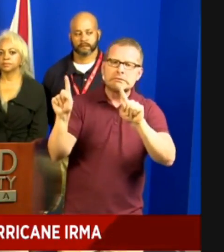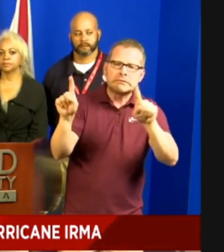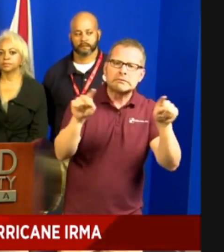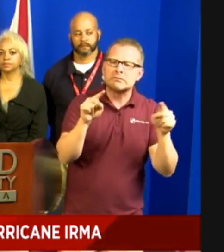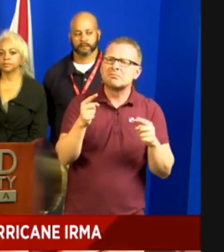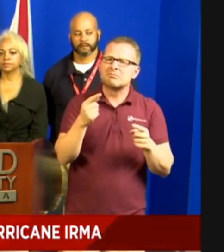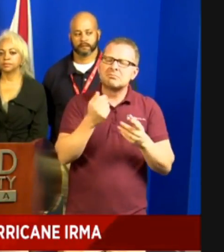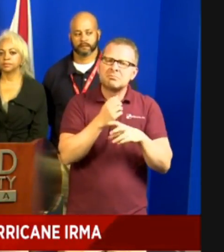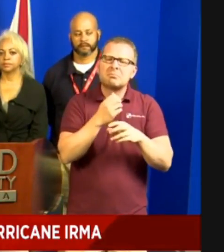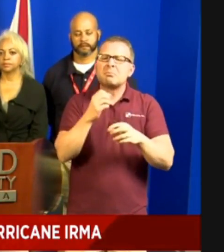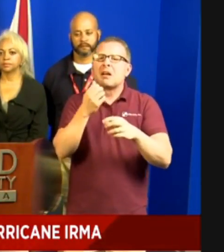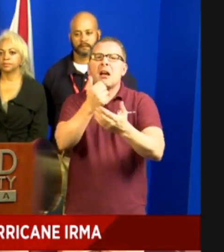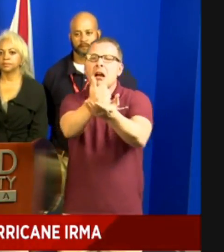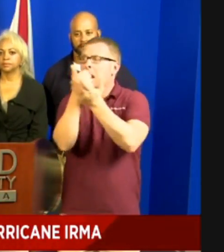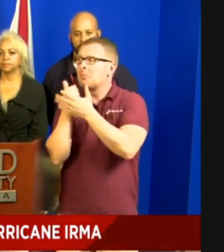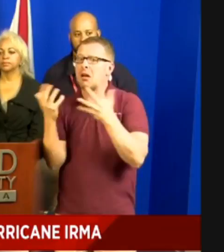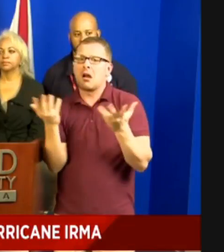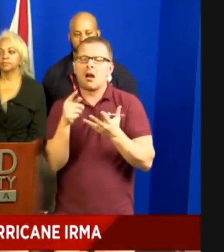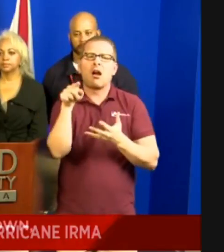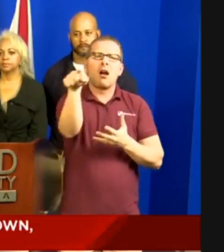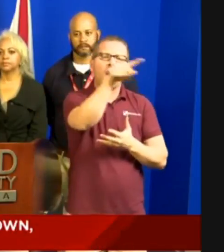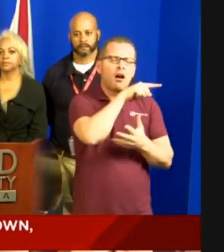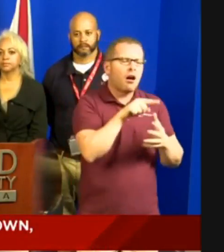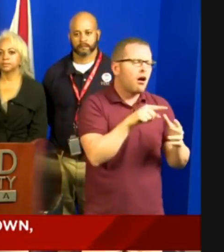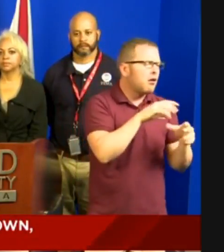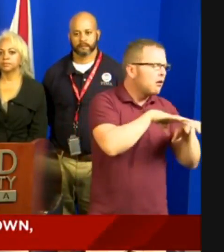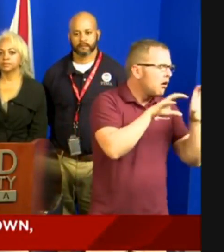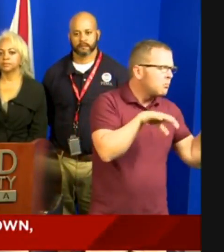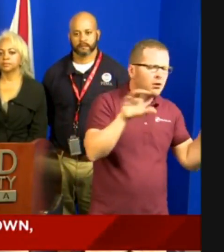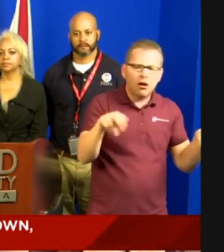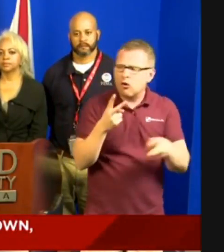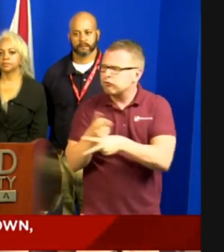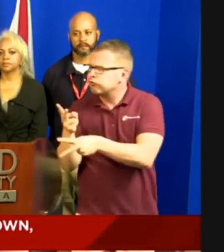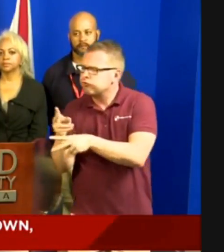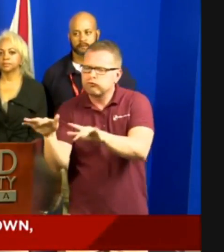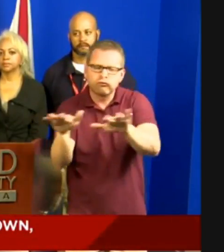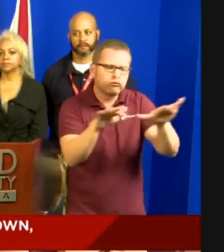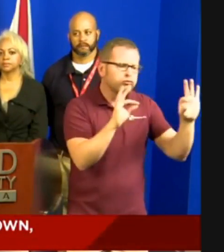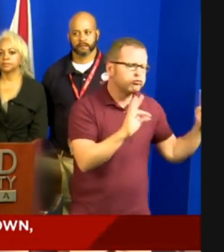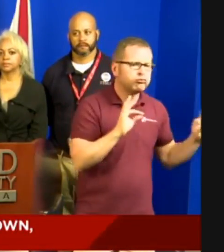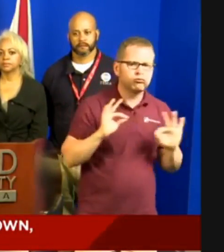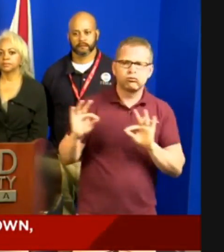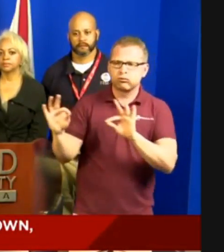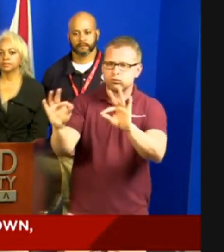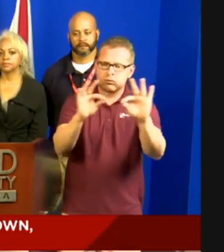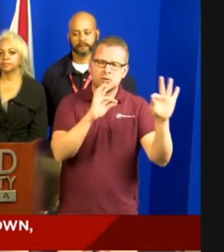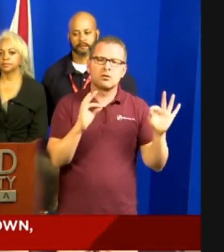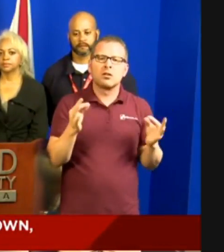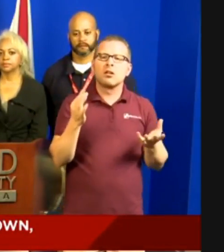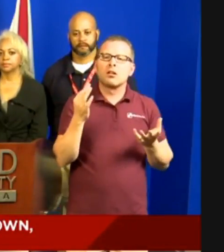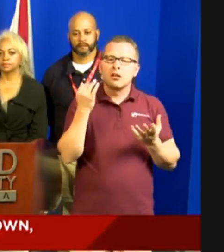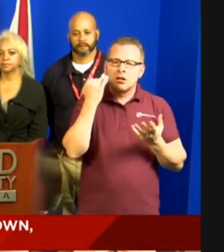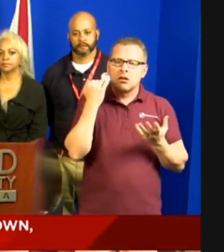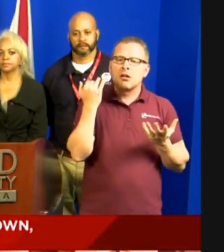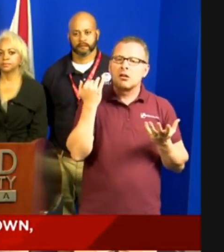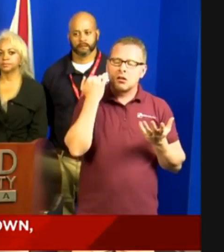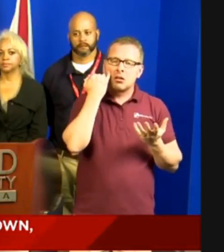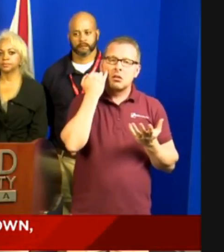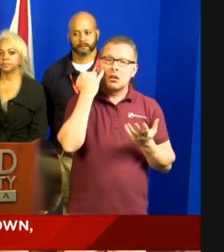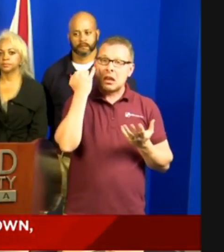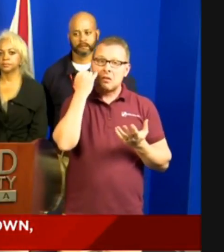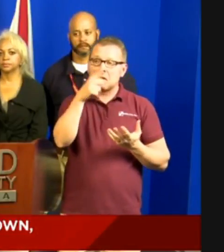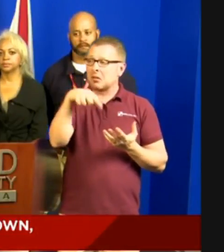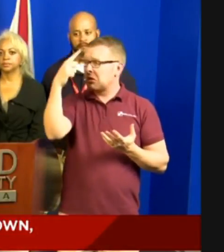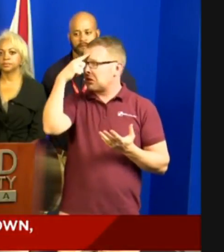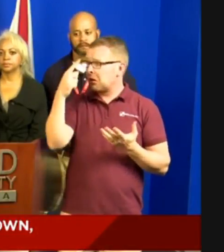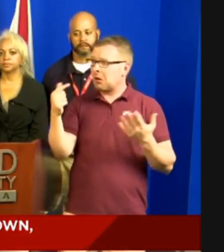said, do not drop your guard. This is a time to be more vigilant than ever. The storm did kick a little bit west, but